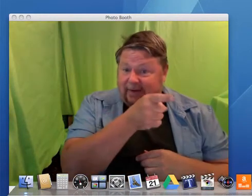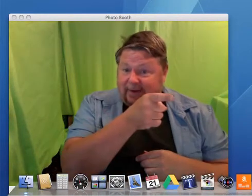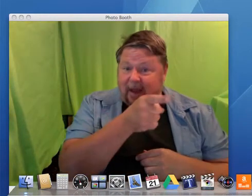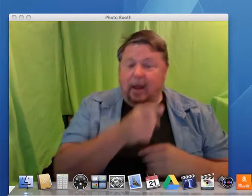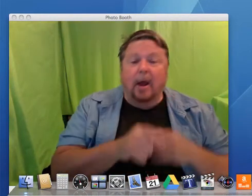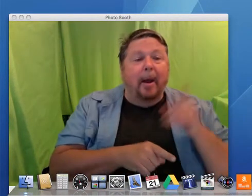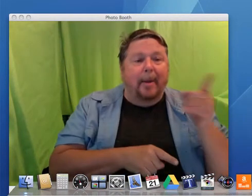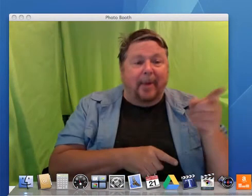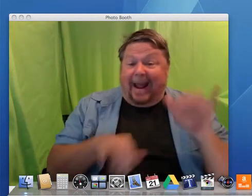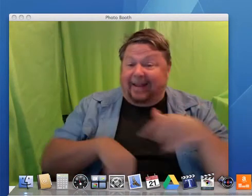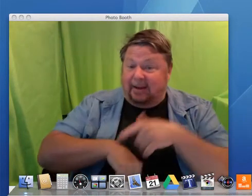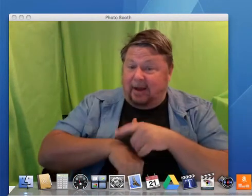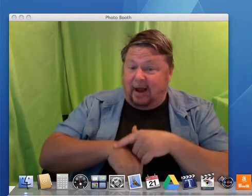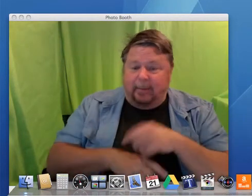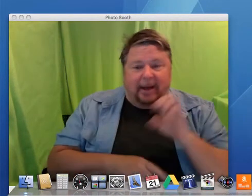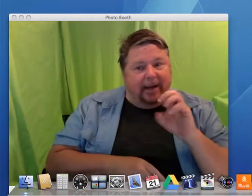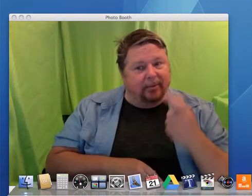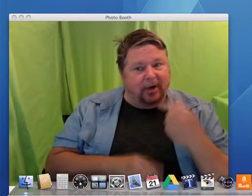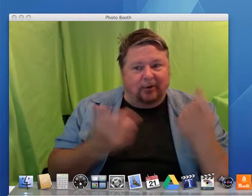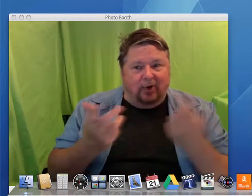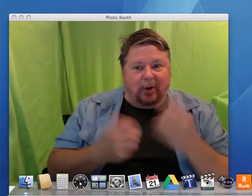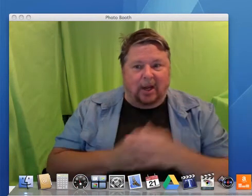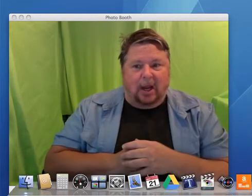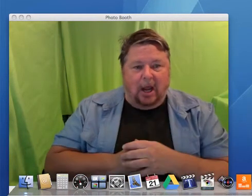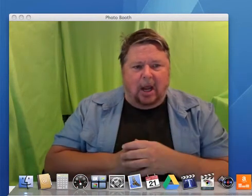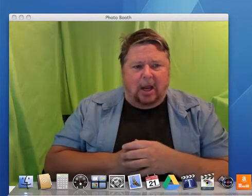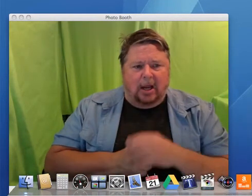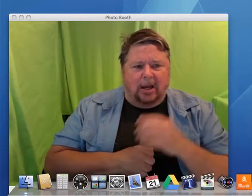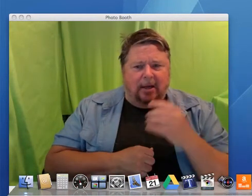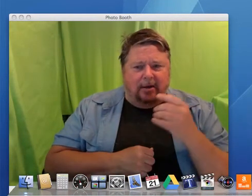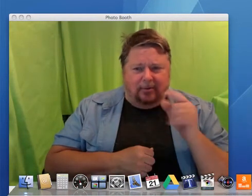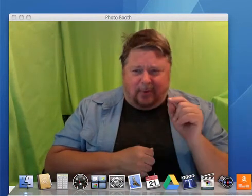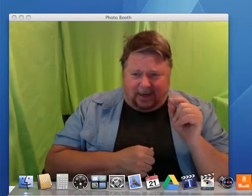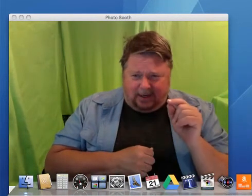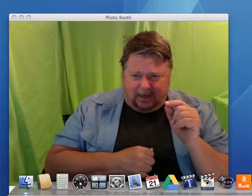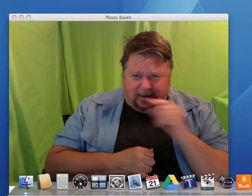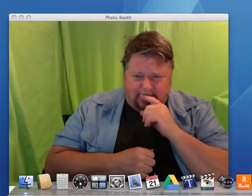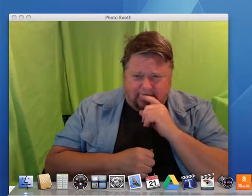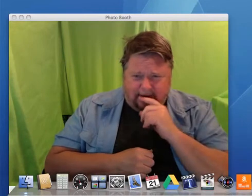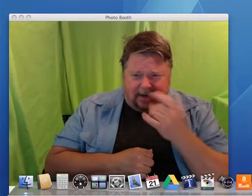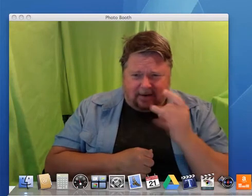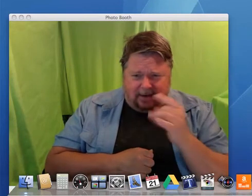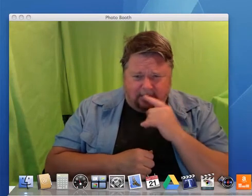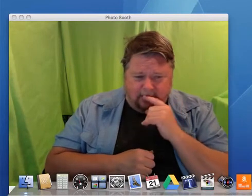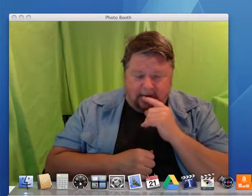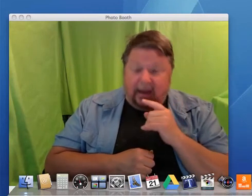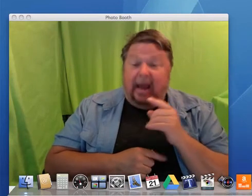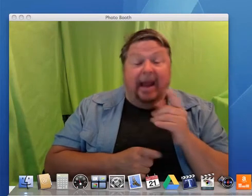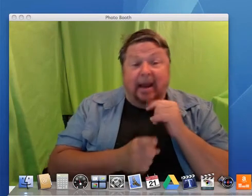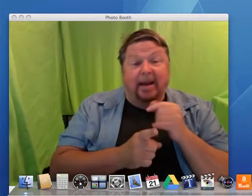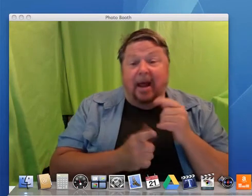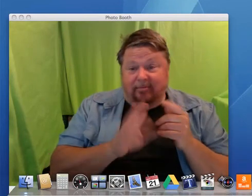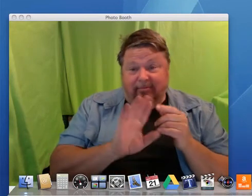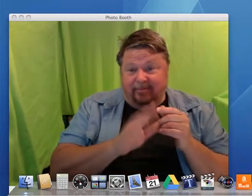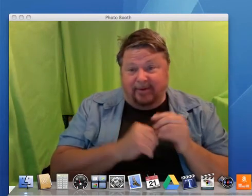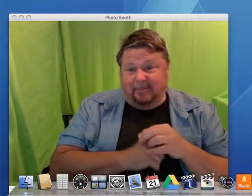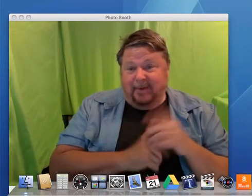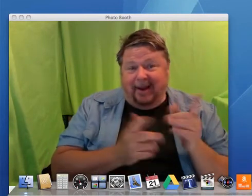This guy. But at the time, EMG is only 20, 18. He